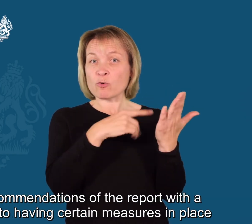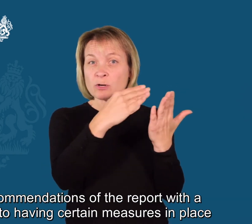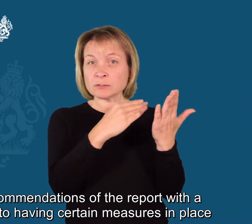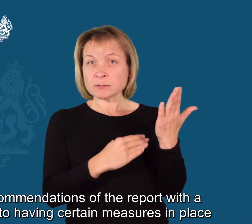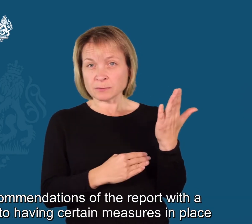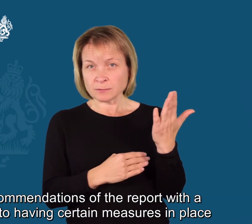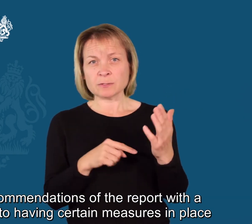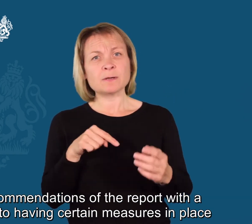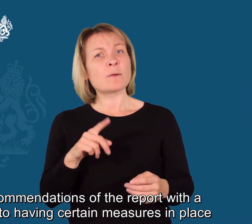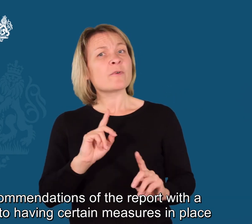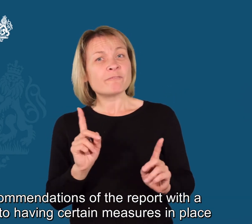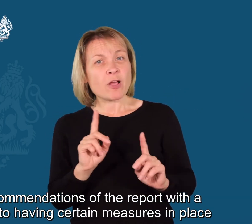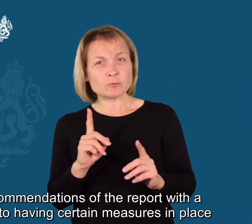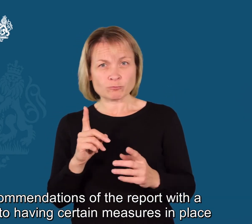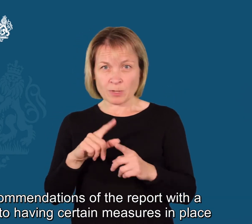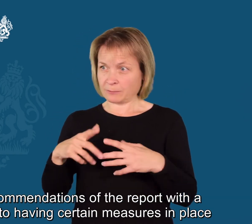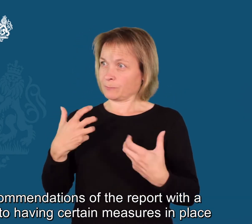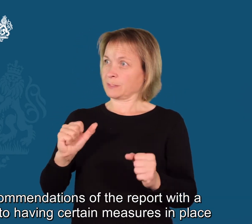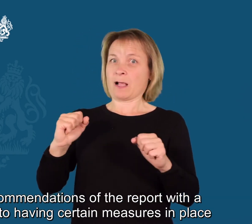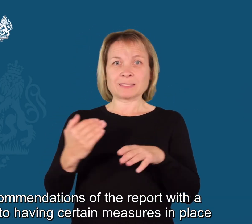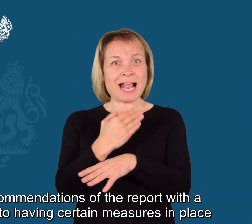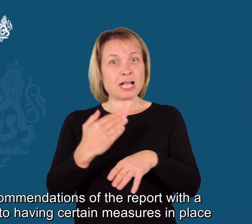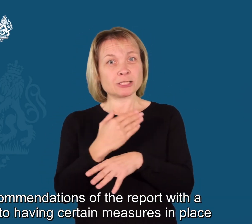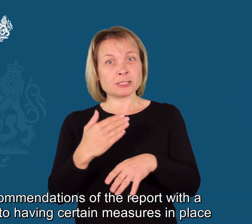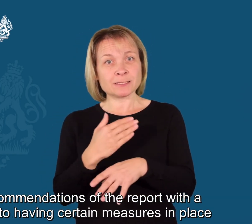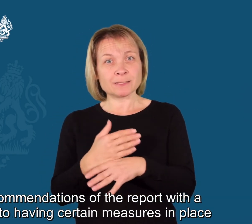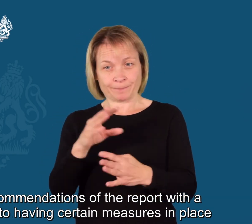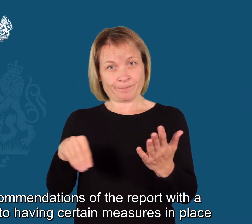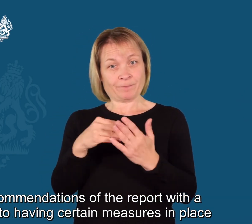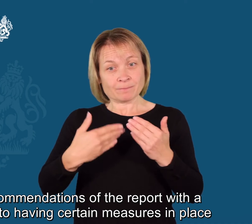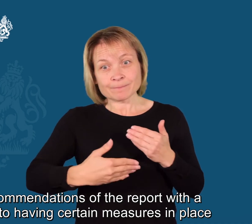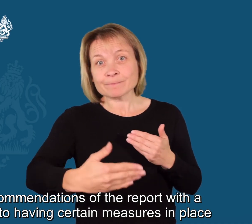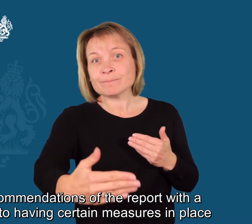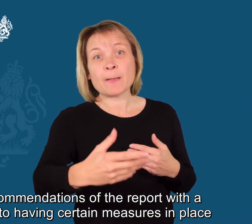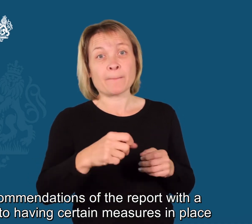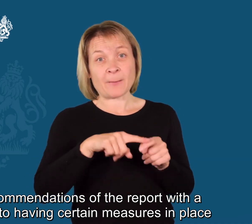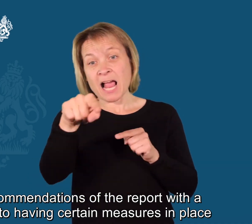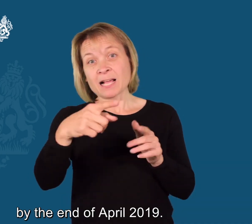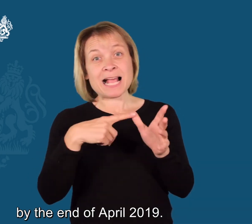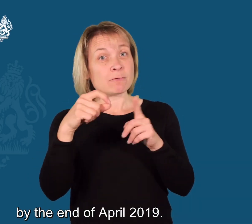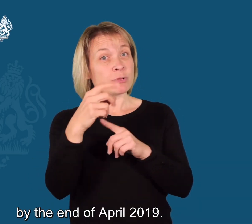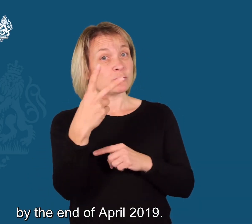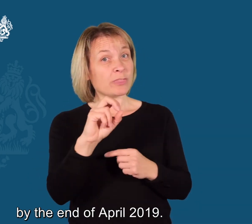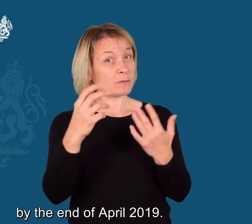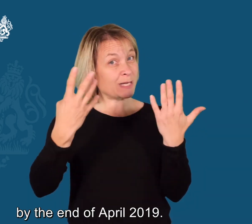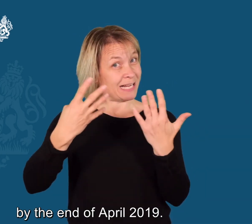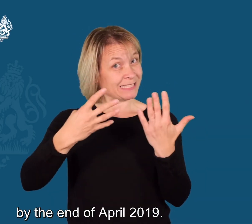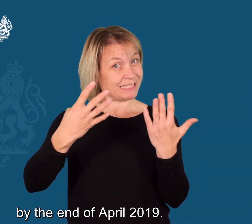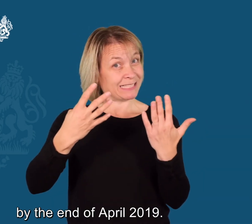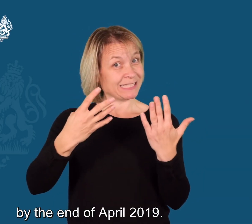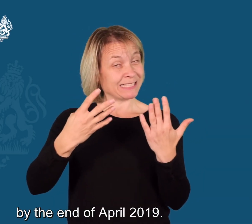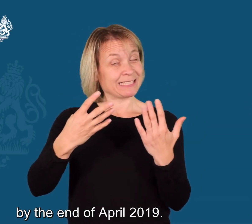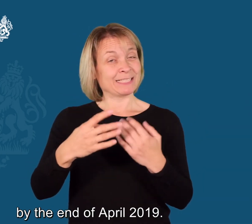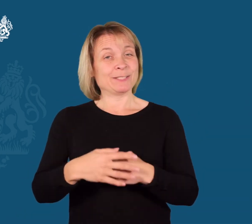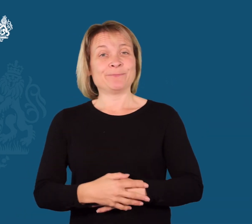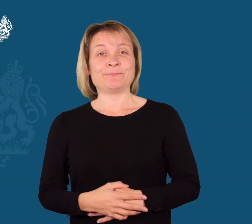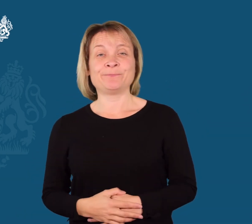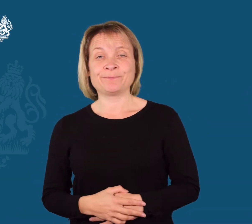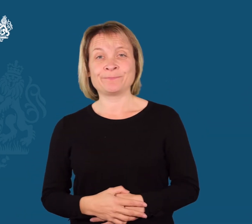An implementation group has been established to take forward the remaining recommendations of the report with a view to having certain measures in place by the end